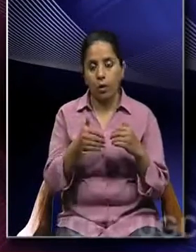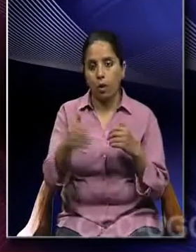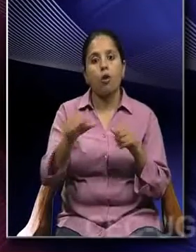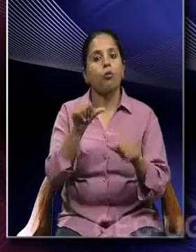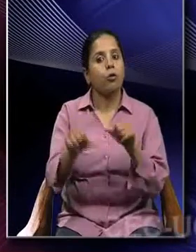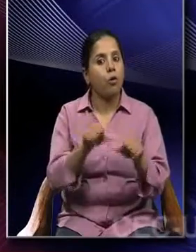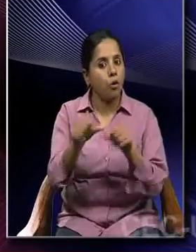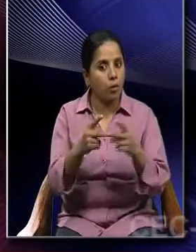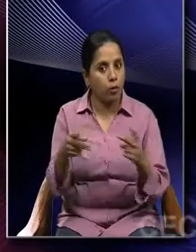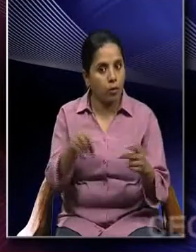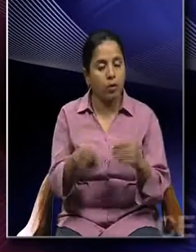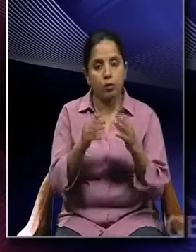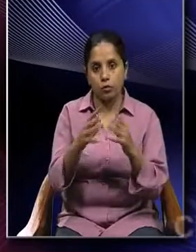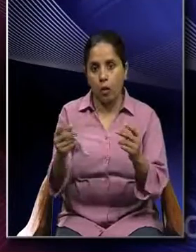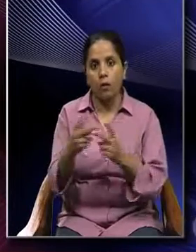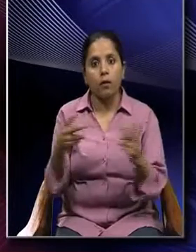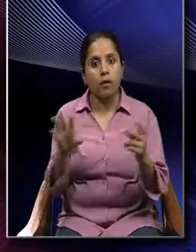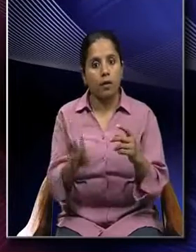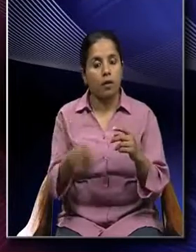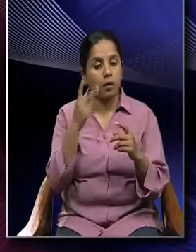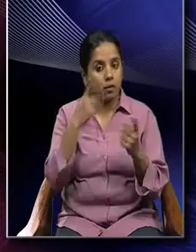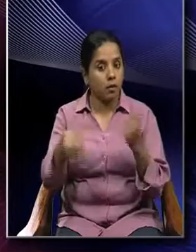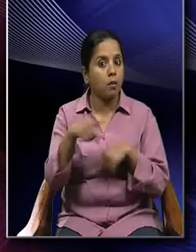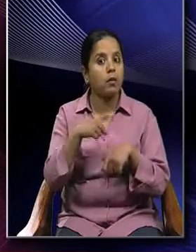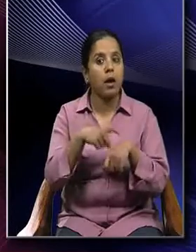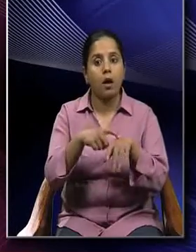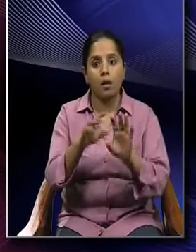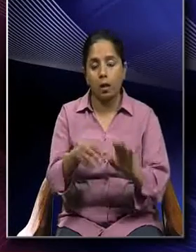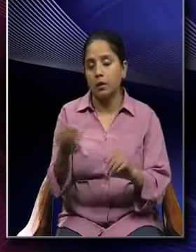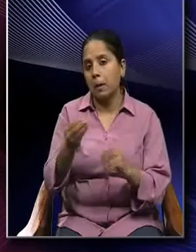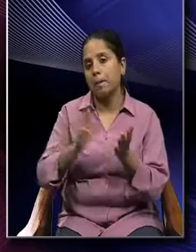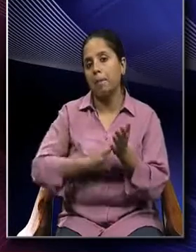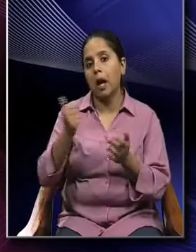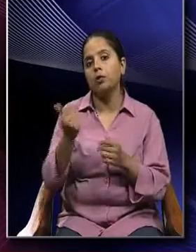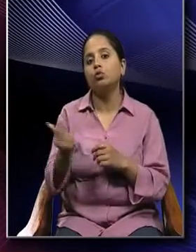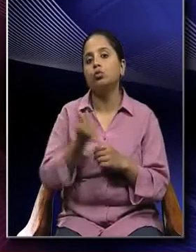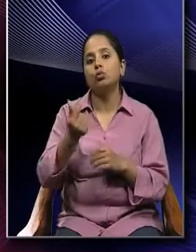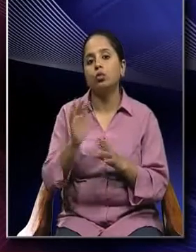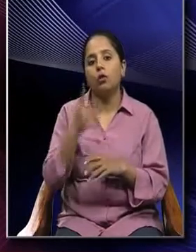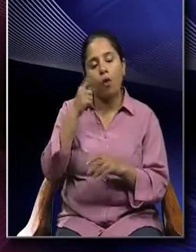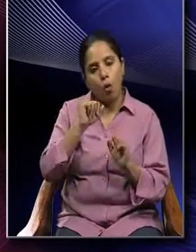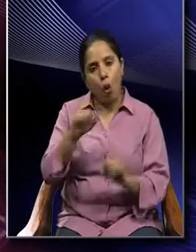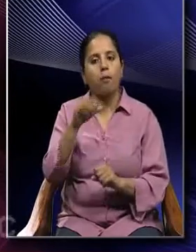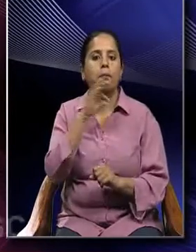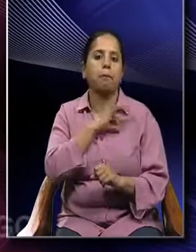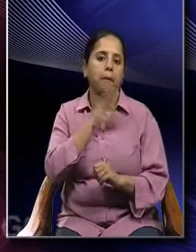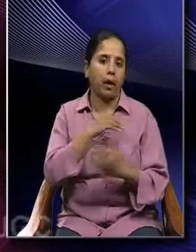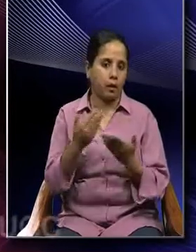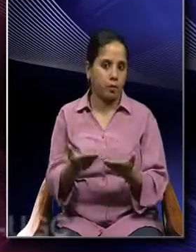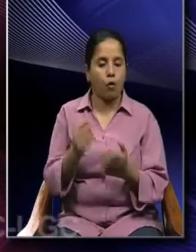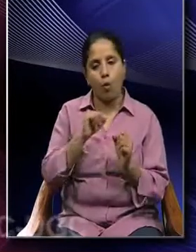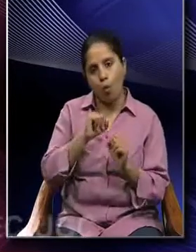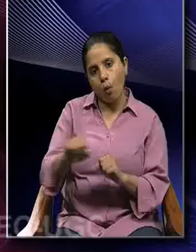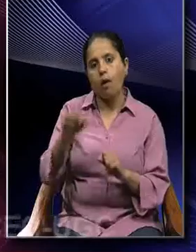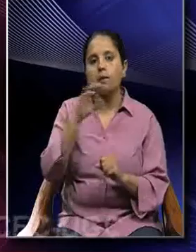process of dealing with those conflicts, at times some of the managers, they use it to their own advantage, to their own